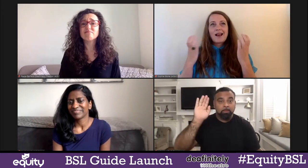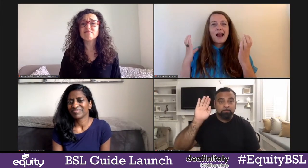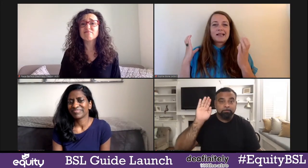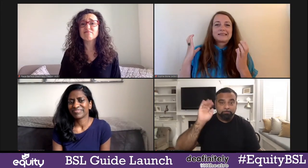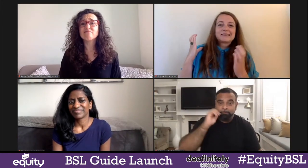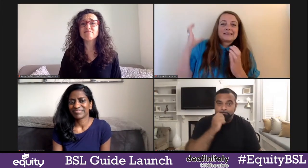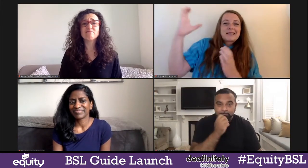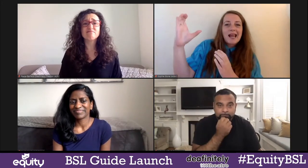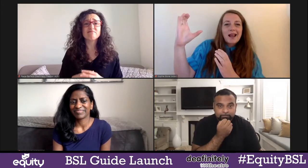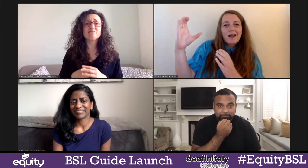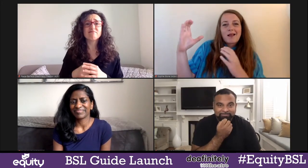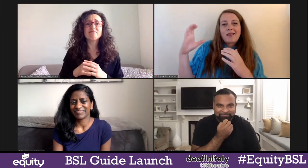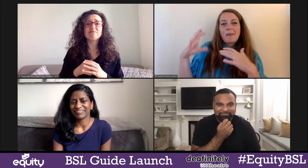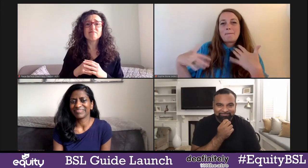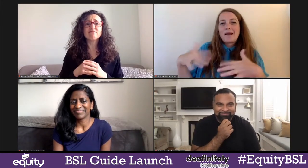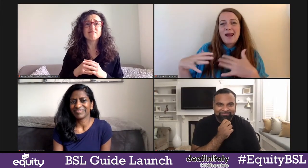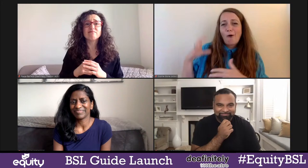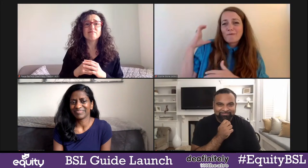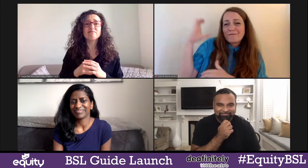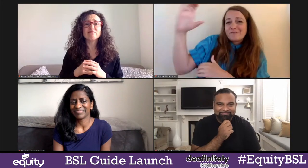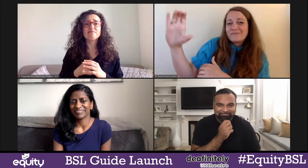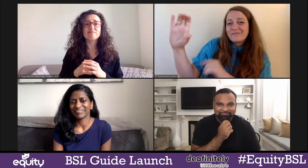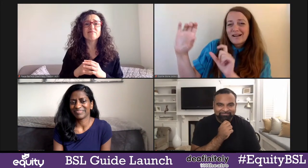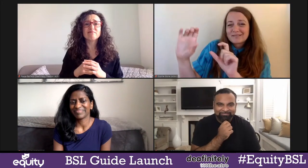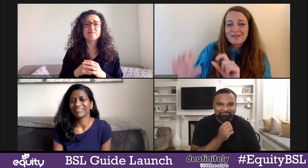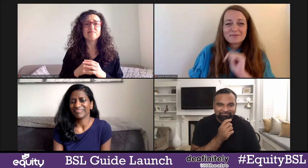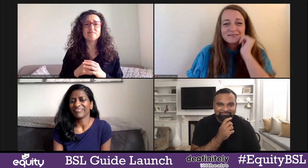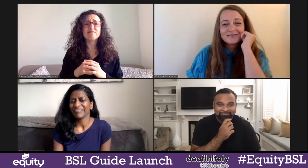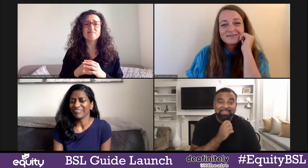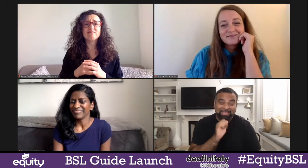burden. It feels like it takes the pain away.